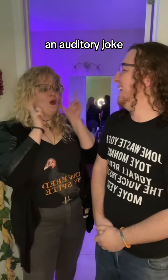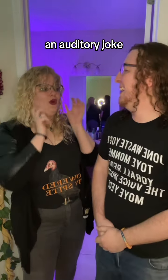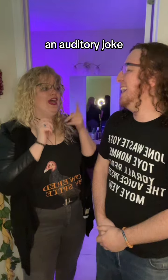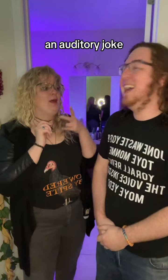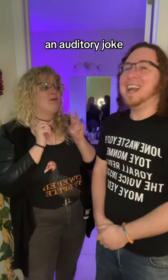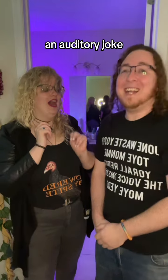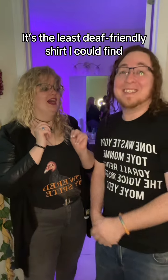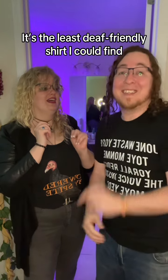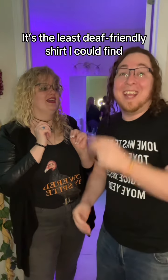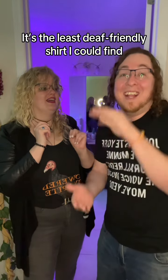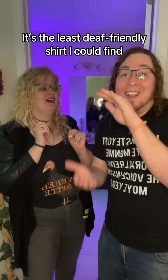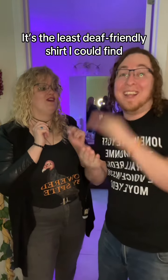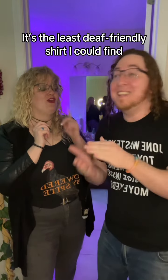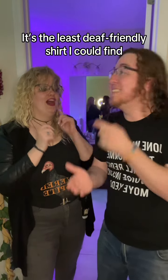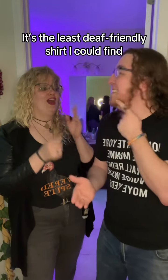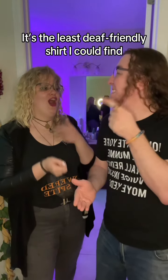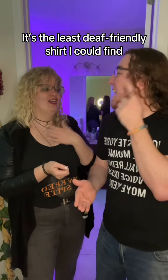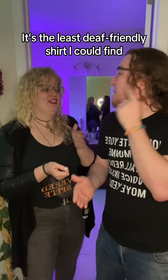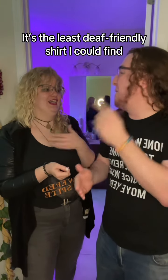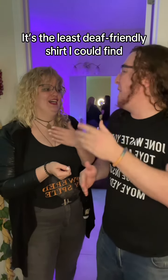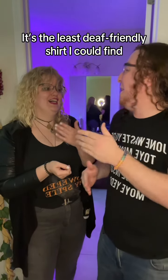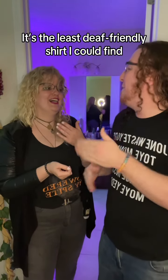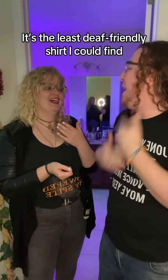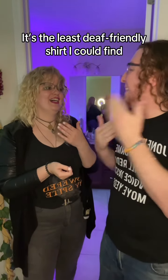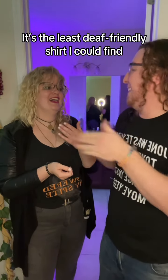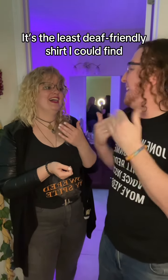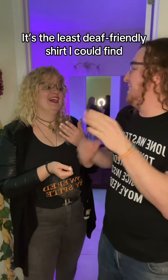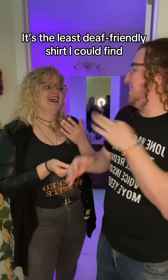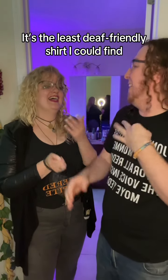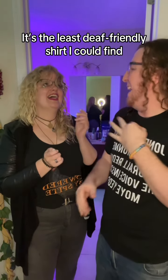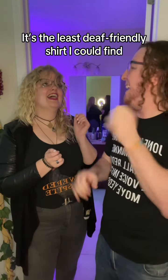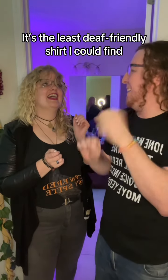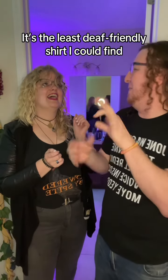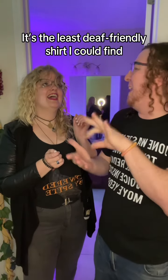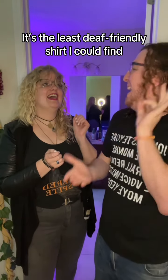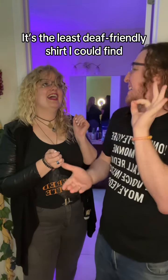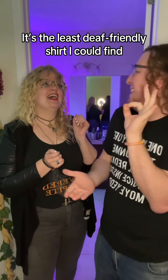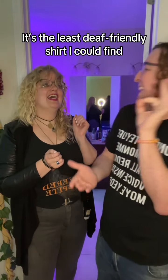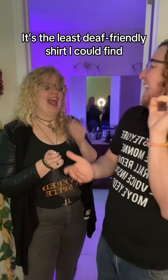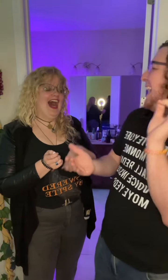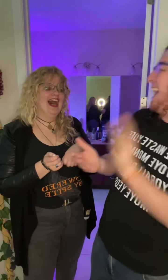I think that you bought, like, an auditorium. It's the least deaf-friendly shirt I could find. Yeah?